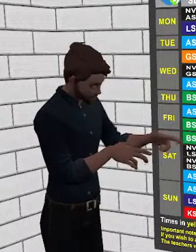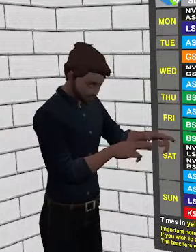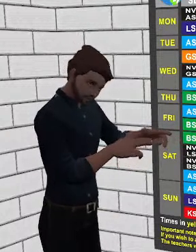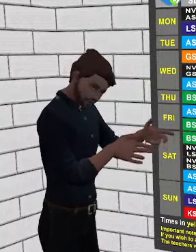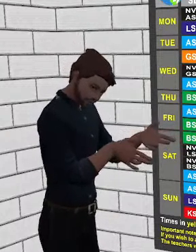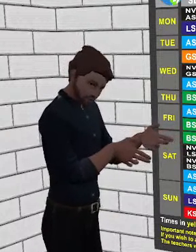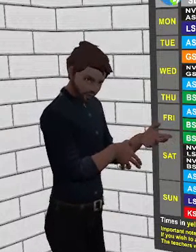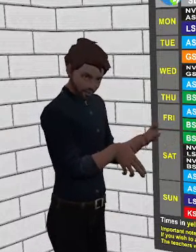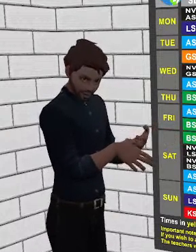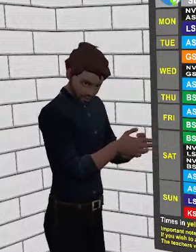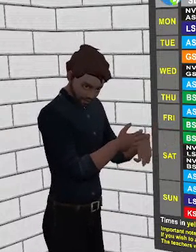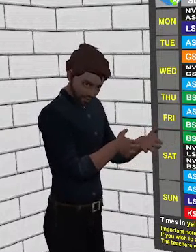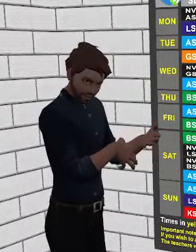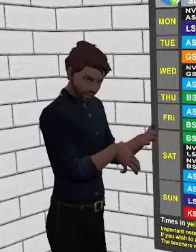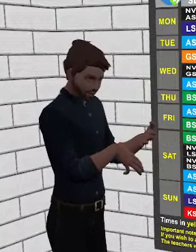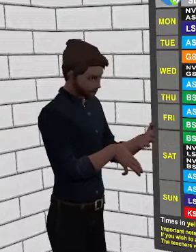a club gathering, get together.